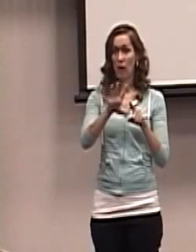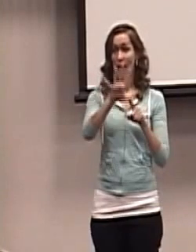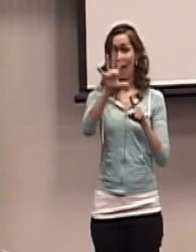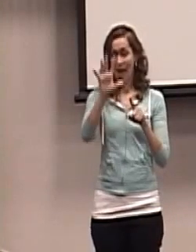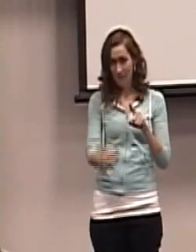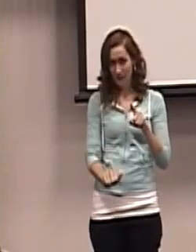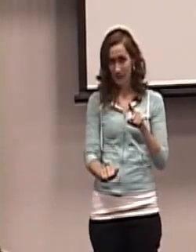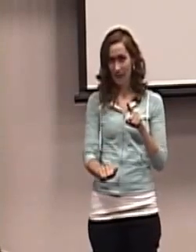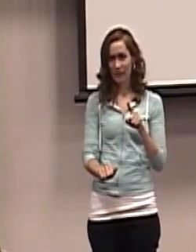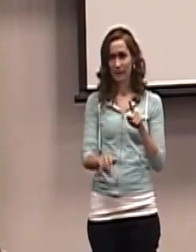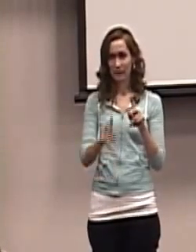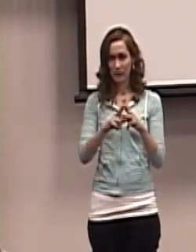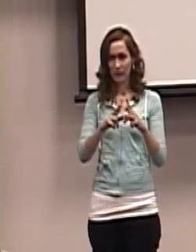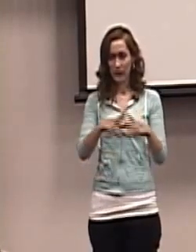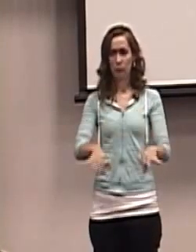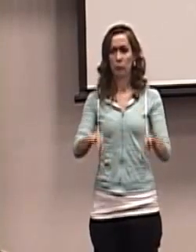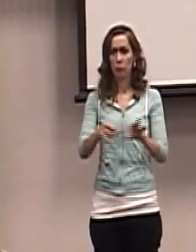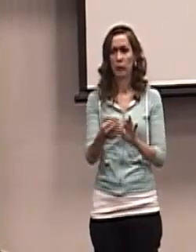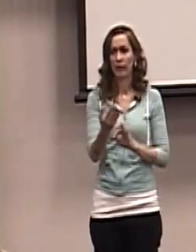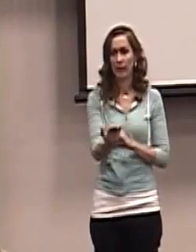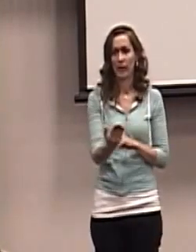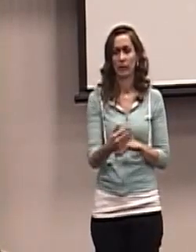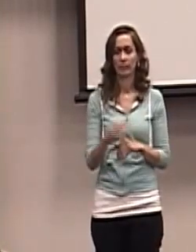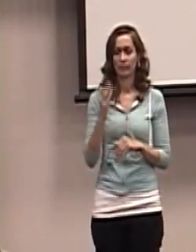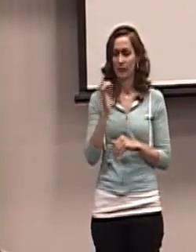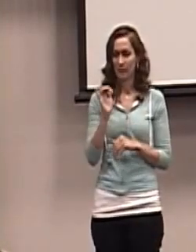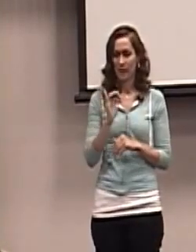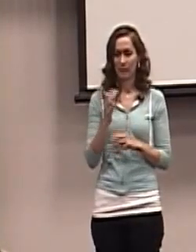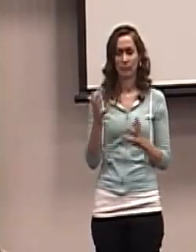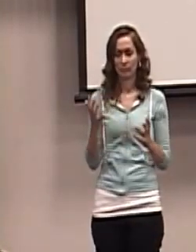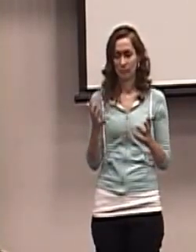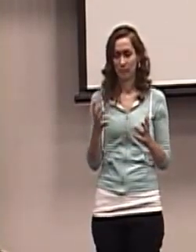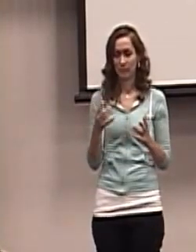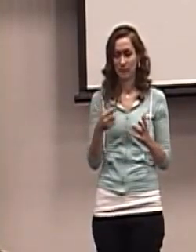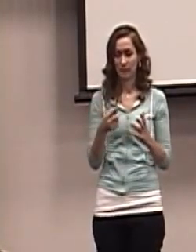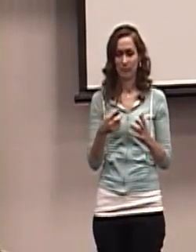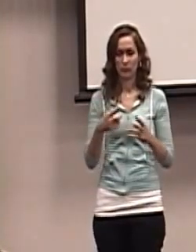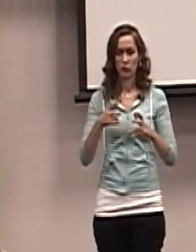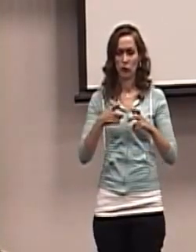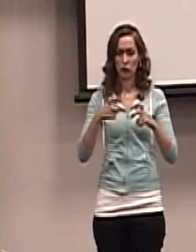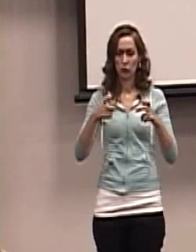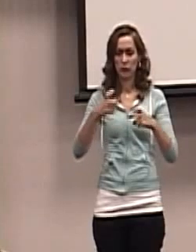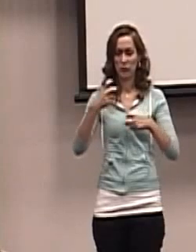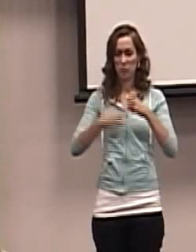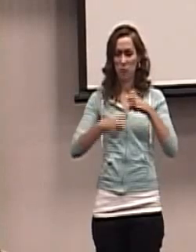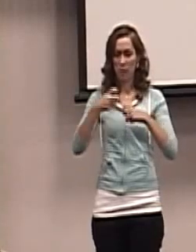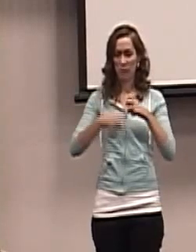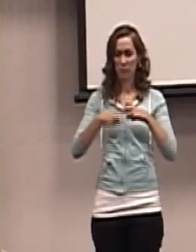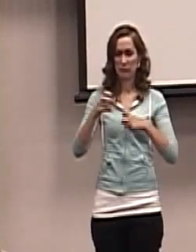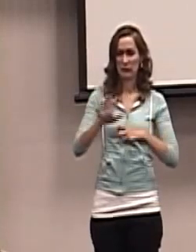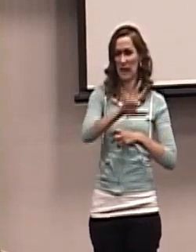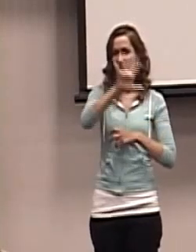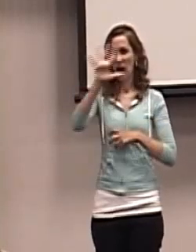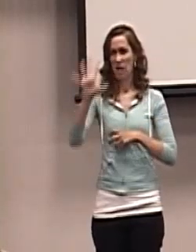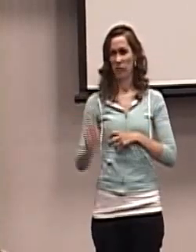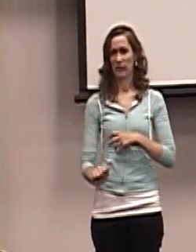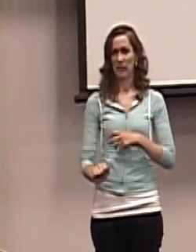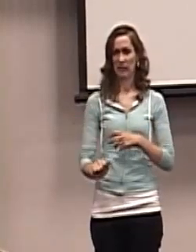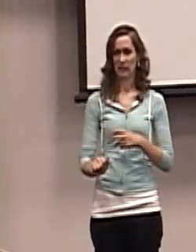were. It seems like that's a major problem across the whole continent, is questions of